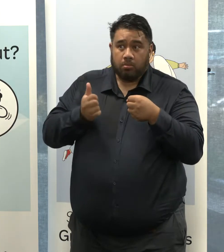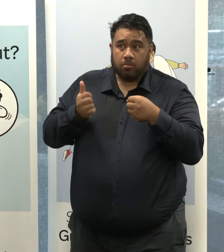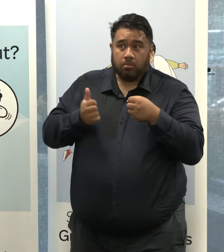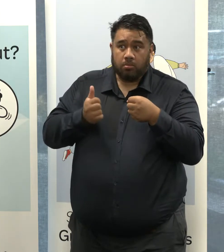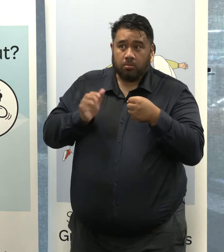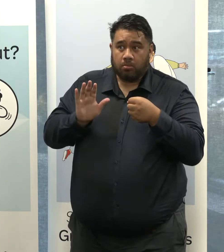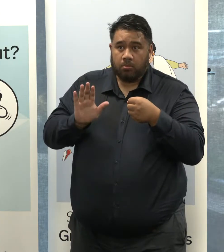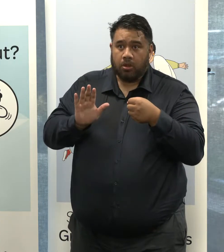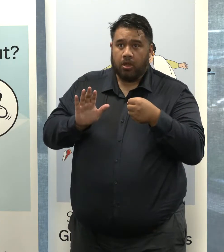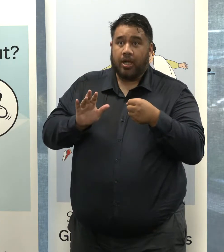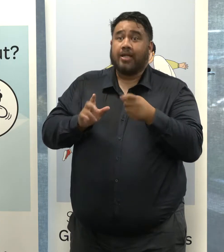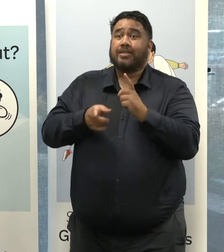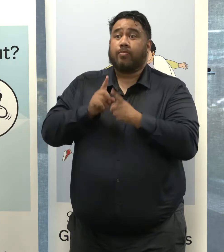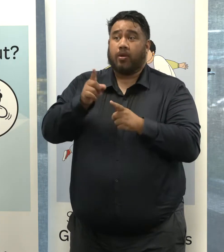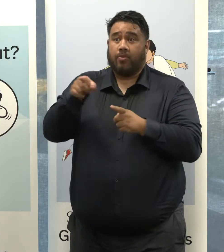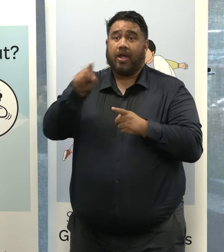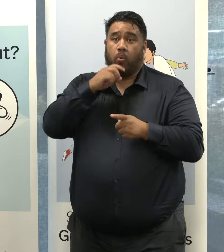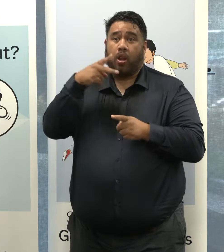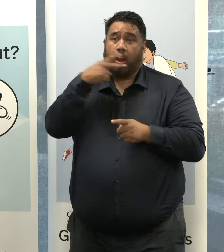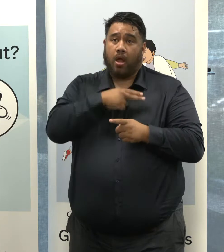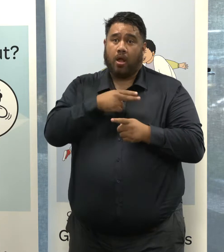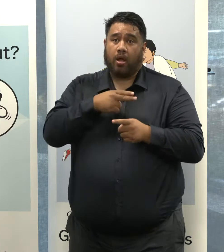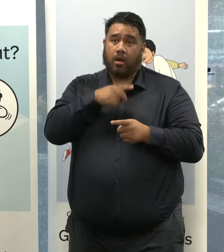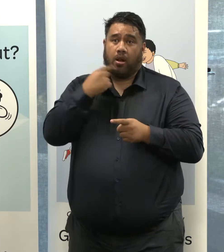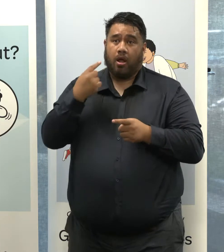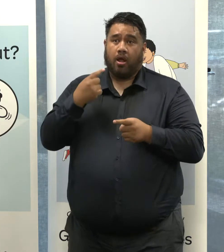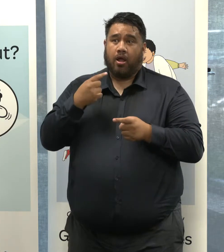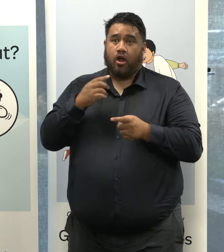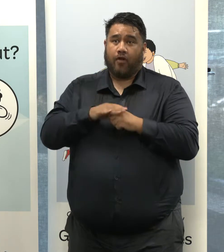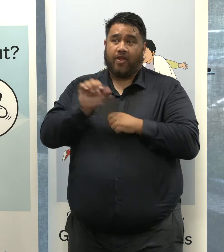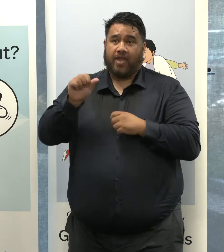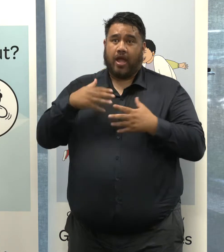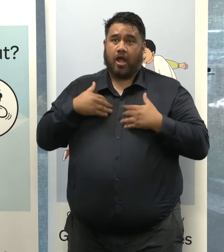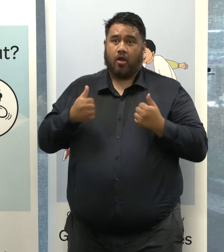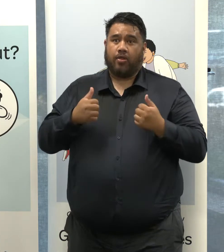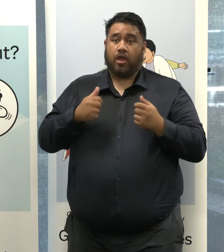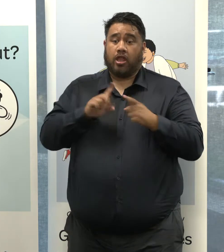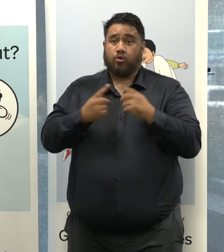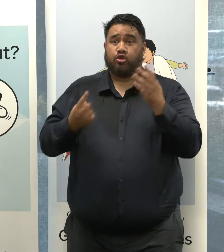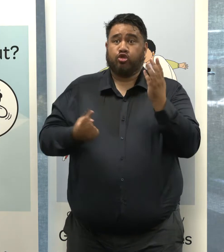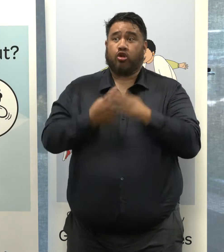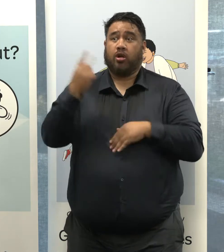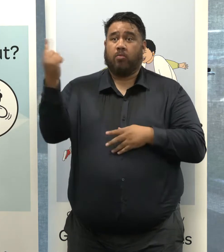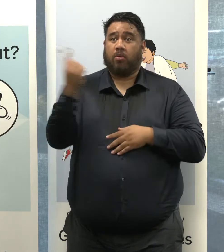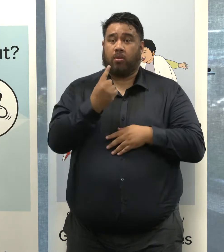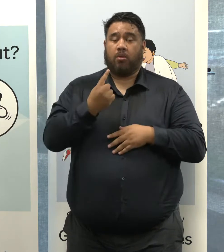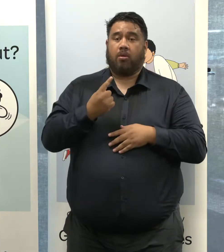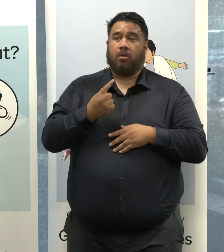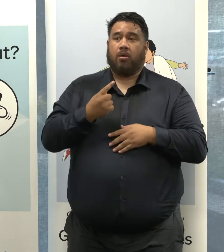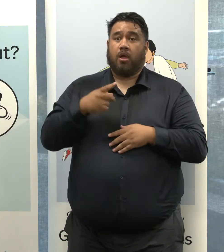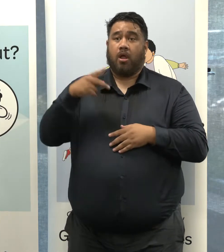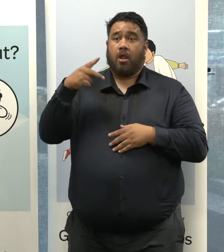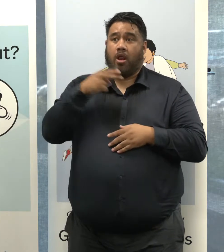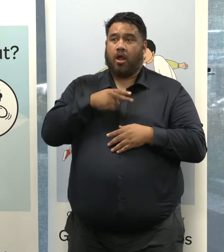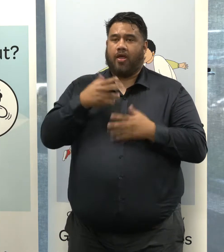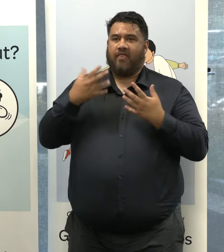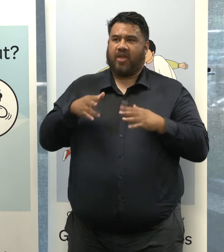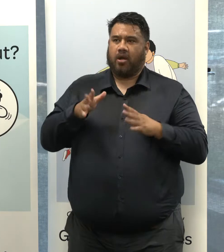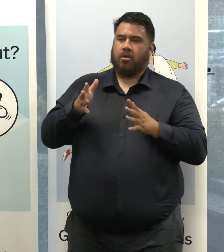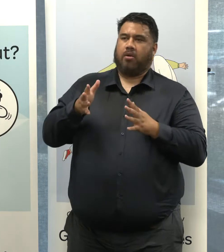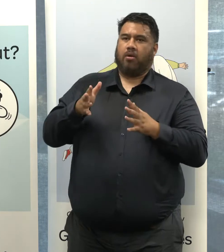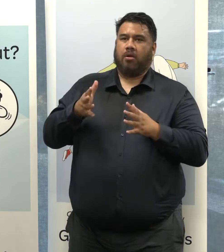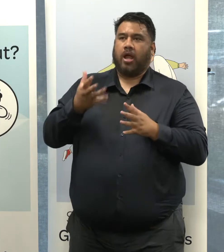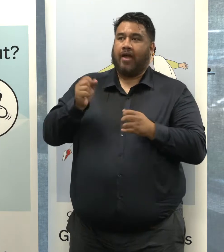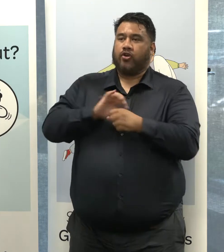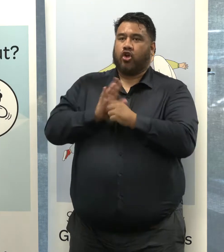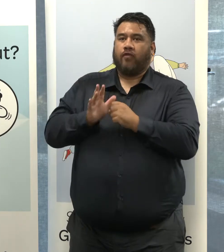infrequently, but sometimes will tell us lies about what's going on in their health, and will turn up and be in a room and then turn out to be COVID